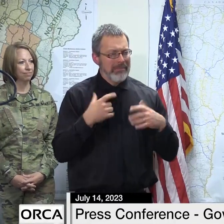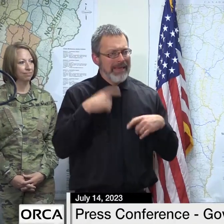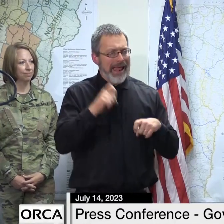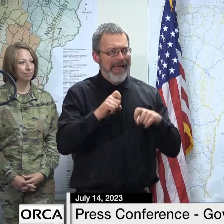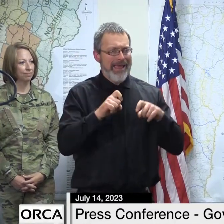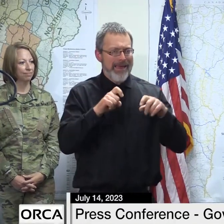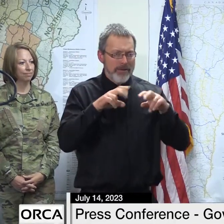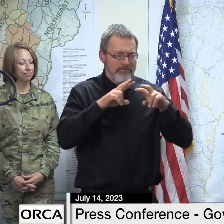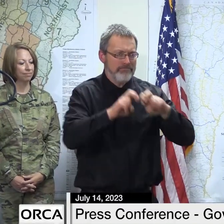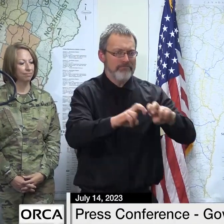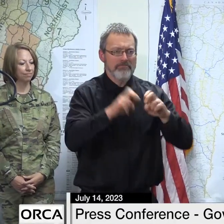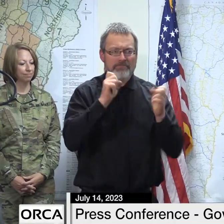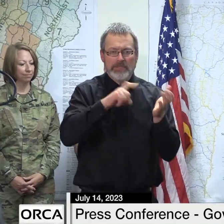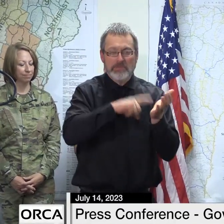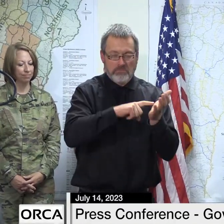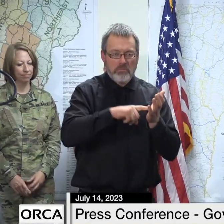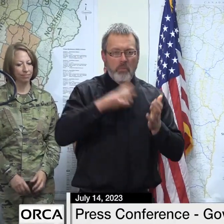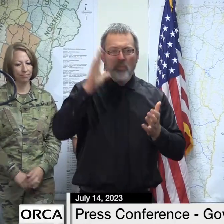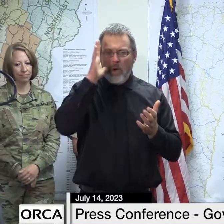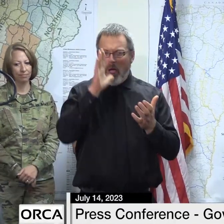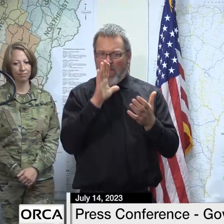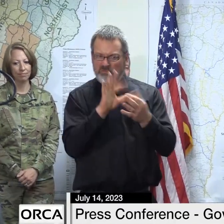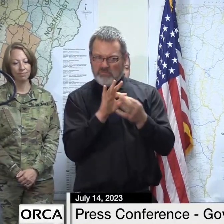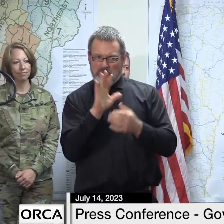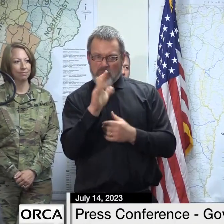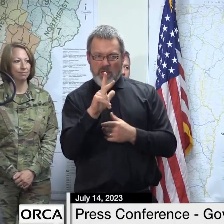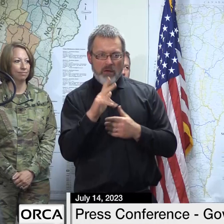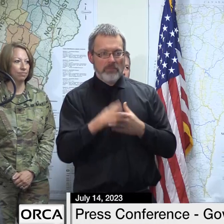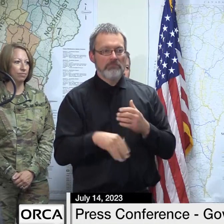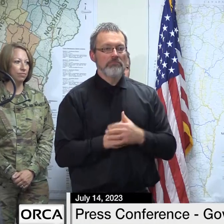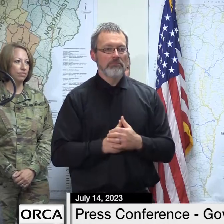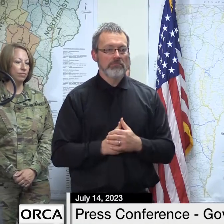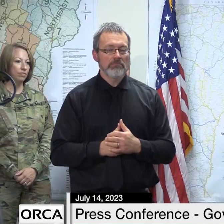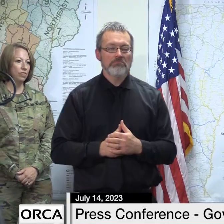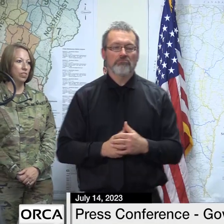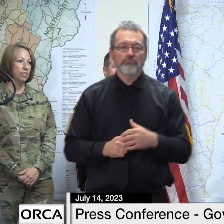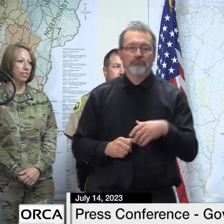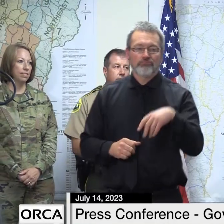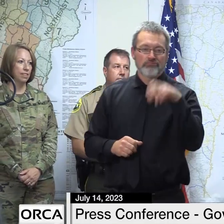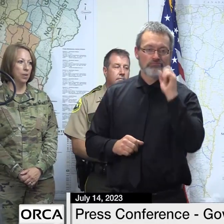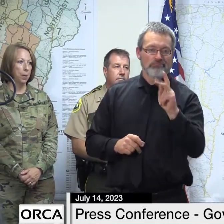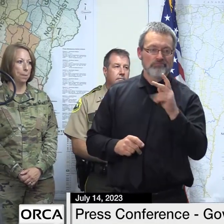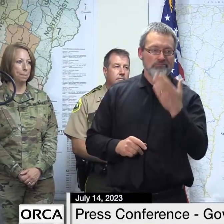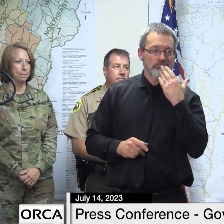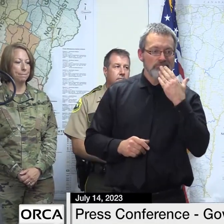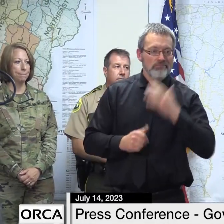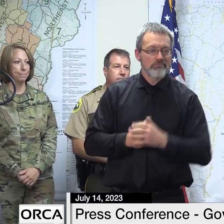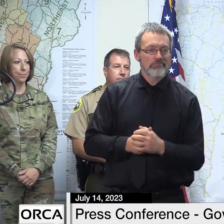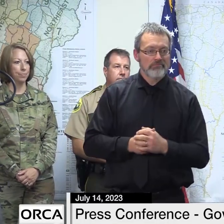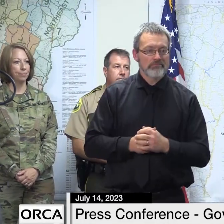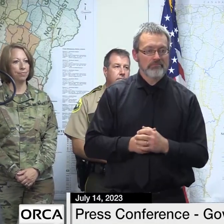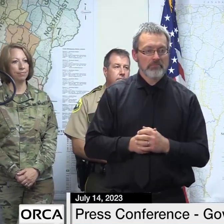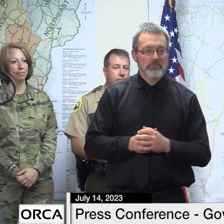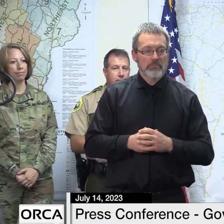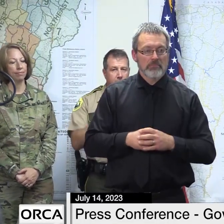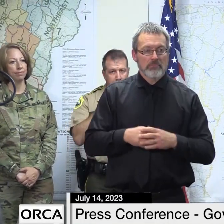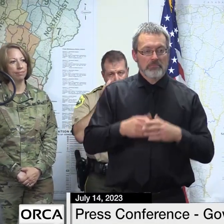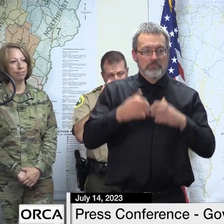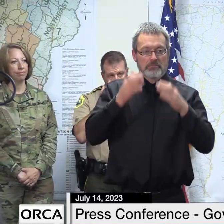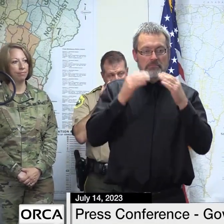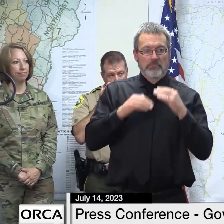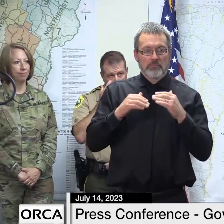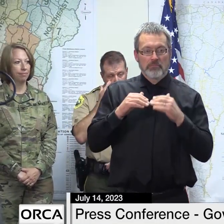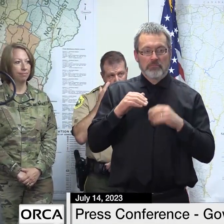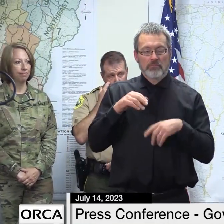assess that. Fair enough. Thank you. Jed, News 10, and if you could just speak up on the phone.